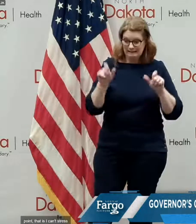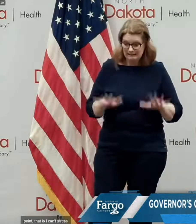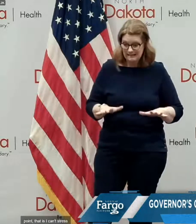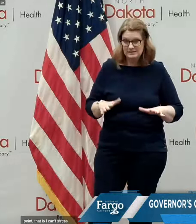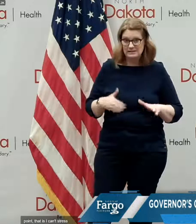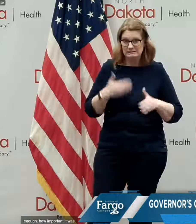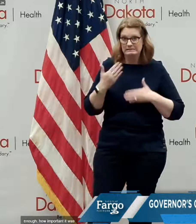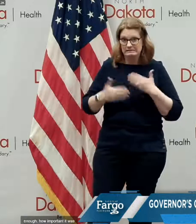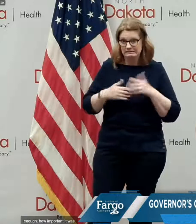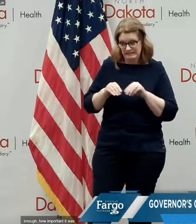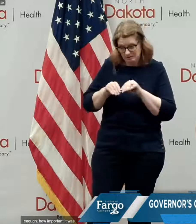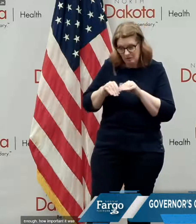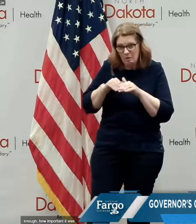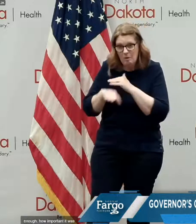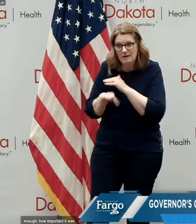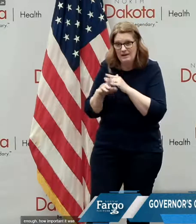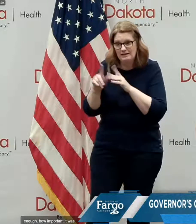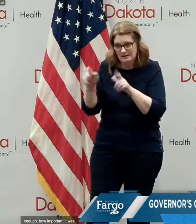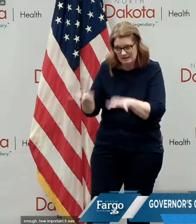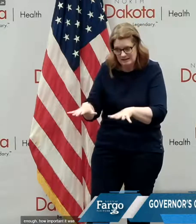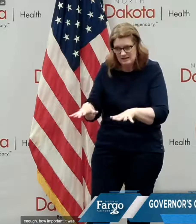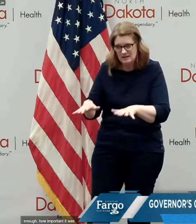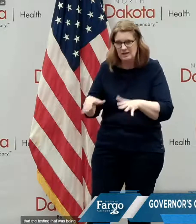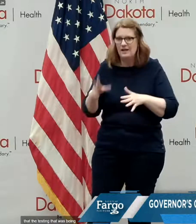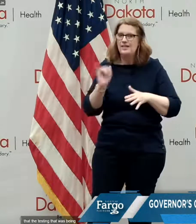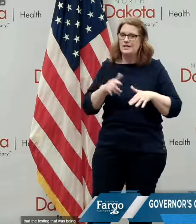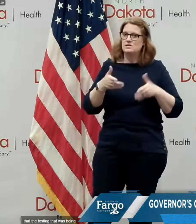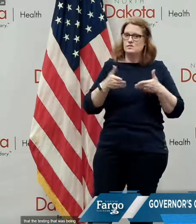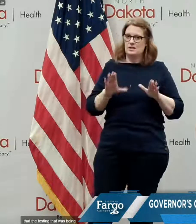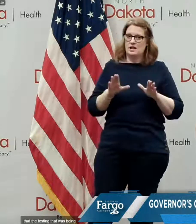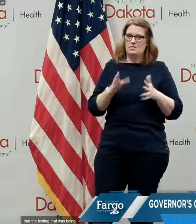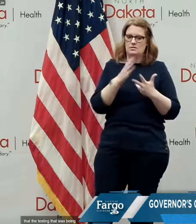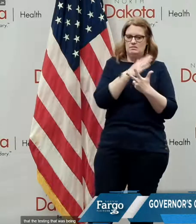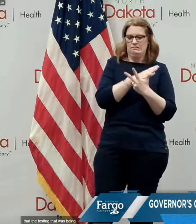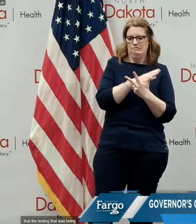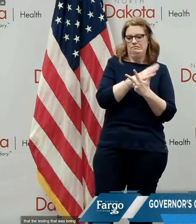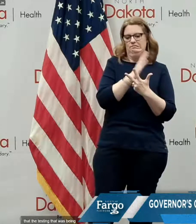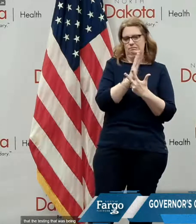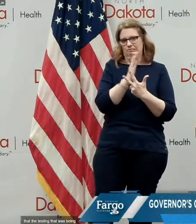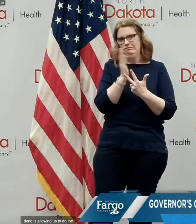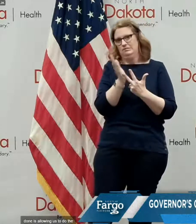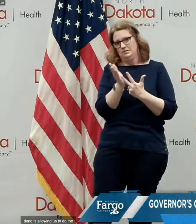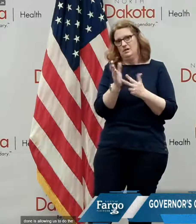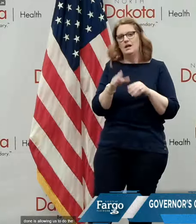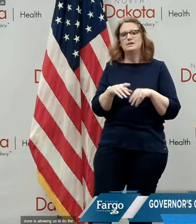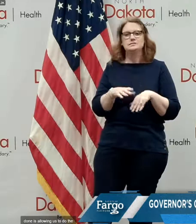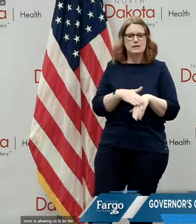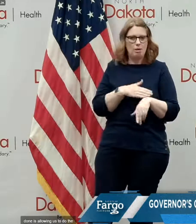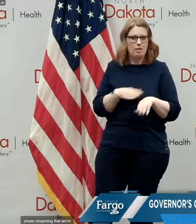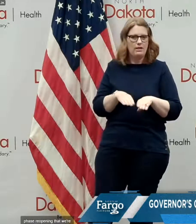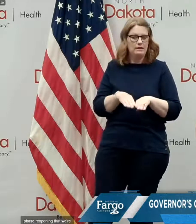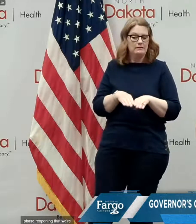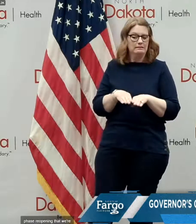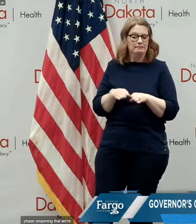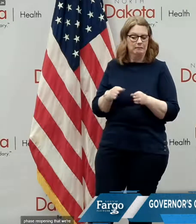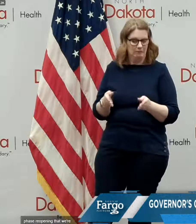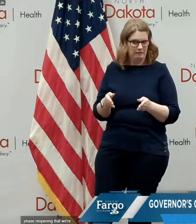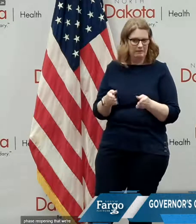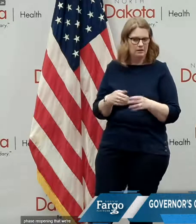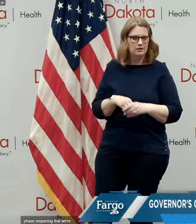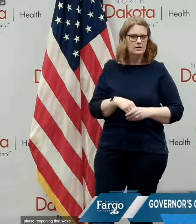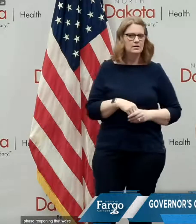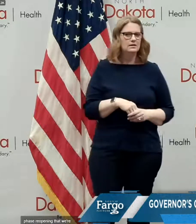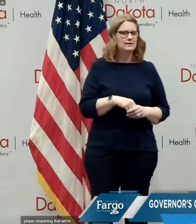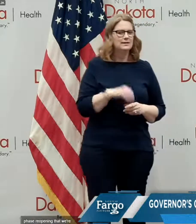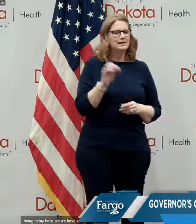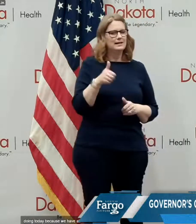allowing us to do the phased reopening that we're doing today, because we have all this information. The other thing that is not clear,